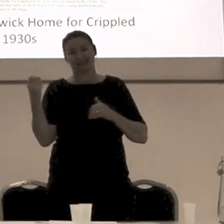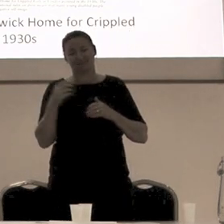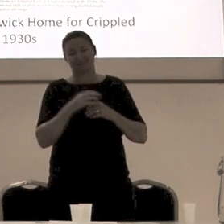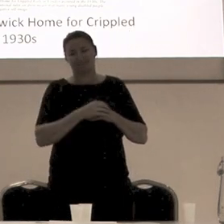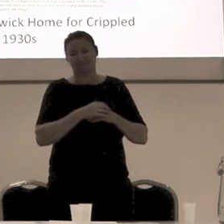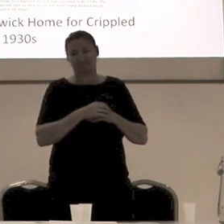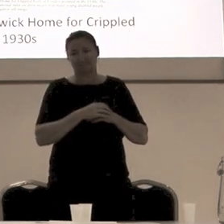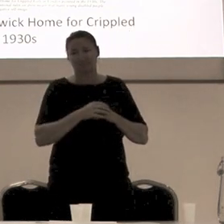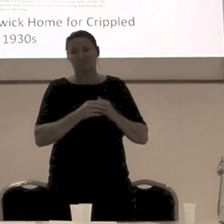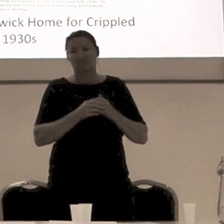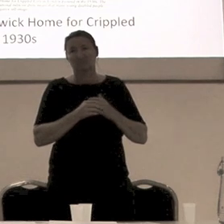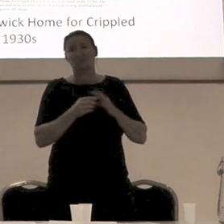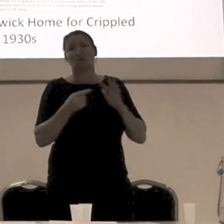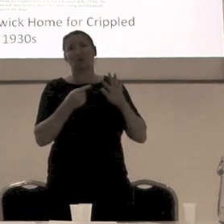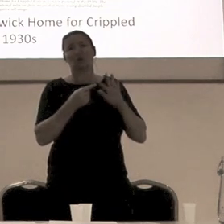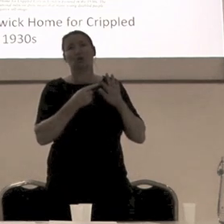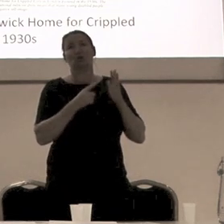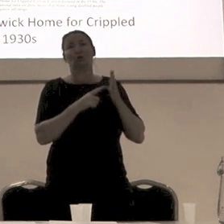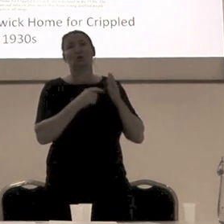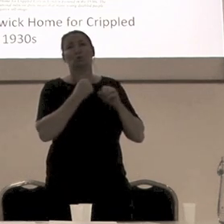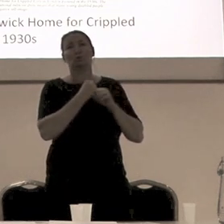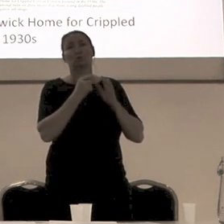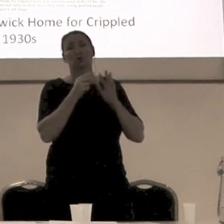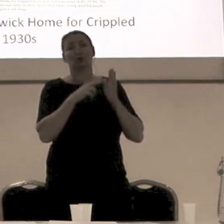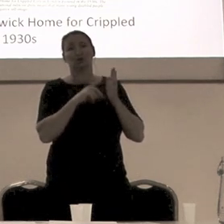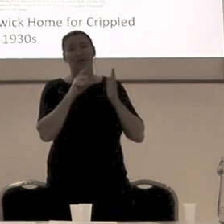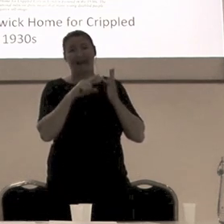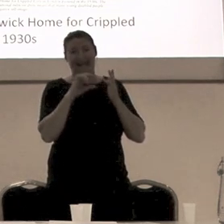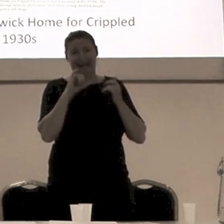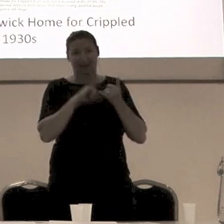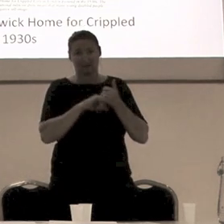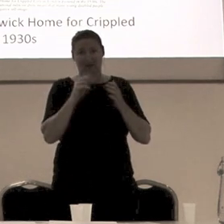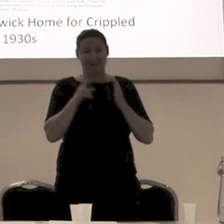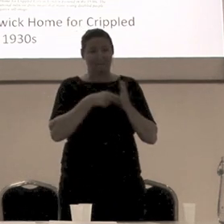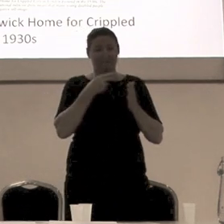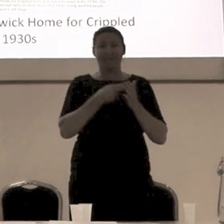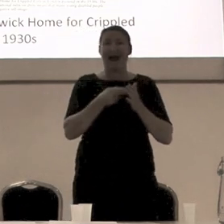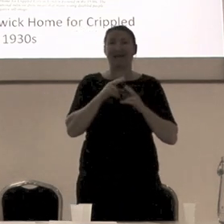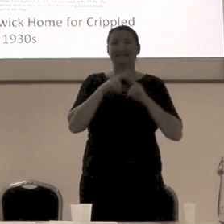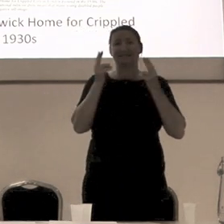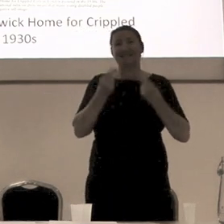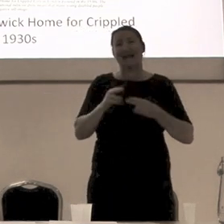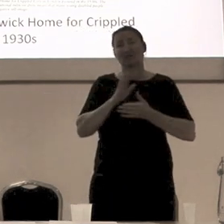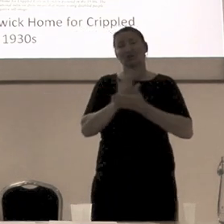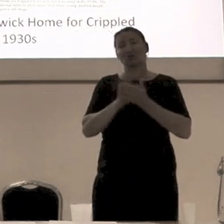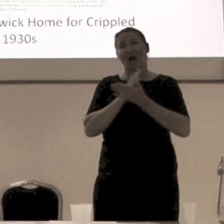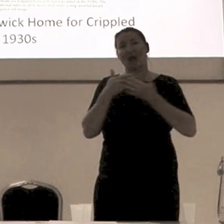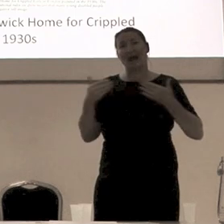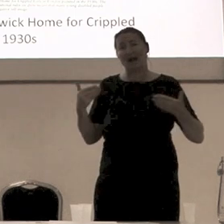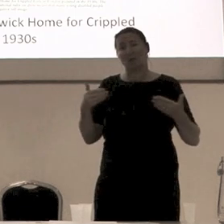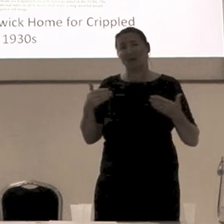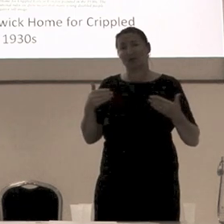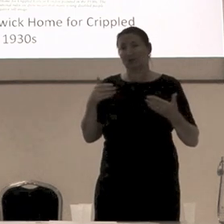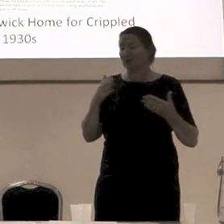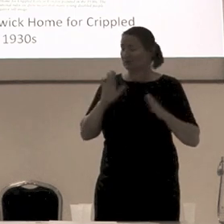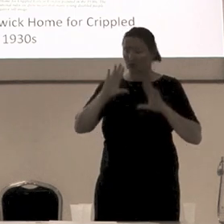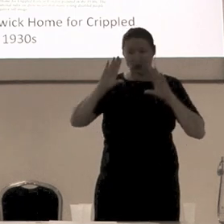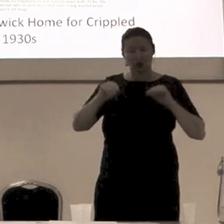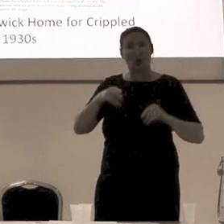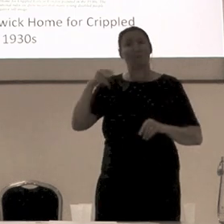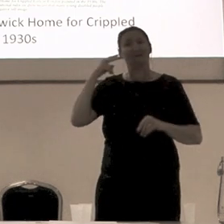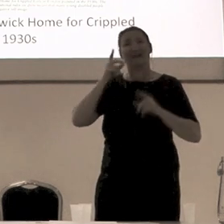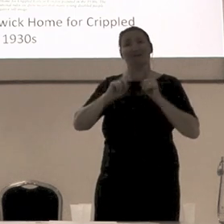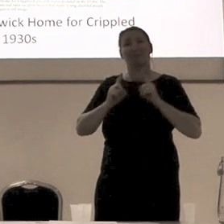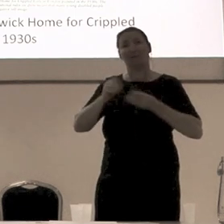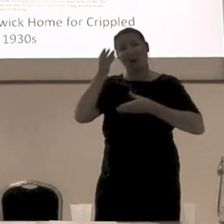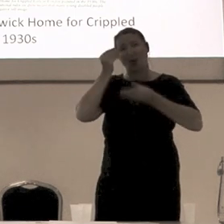people who were eugenicists, I'll be talking about on the next slide, banned International Sign Language. They stopped deaf people learning